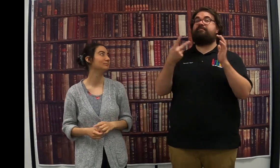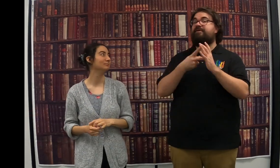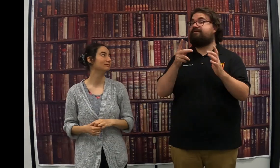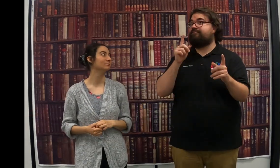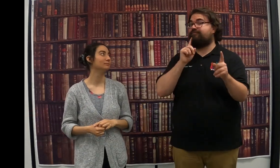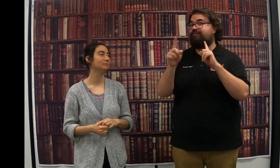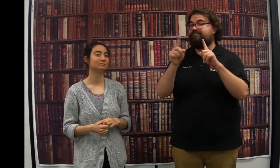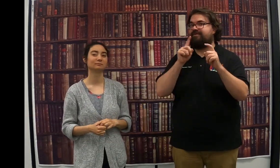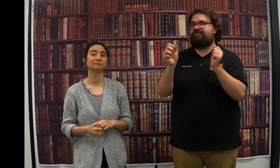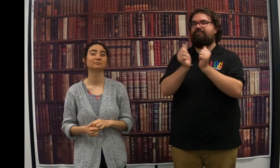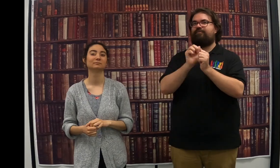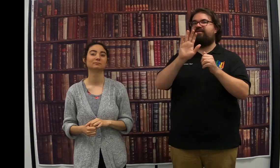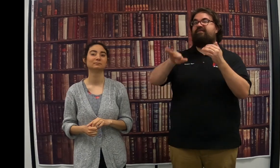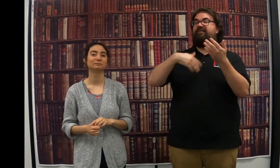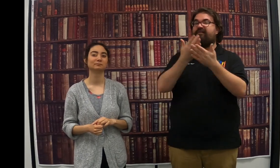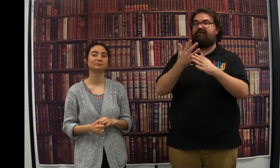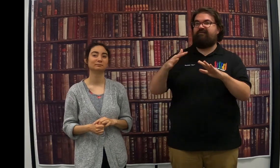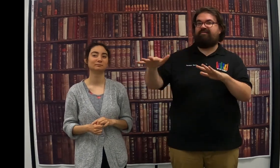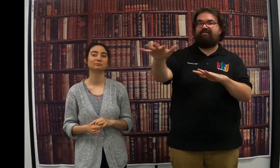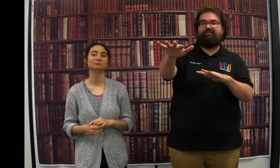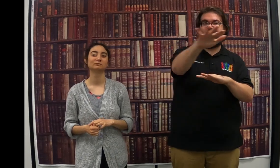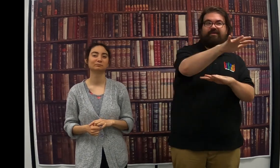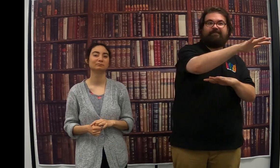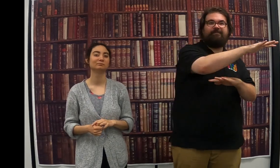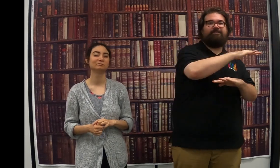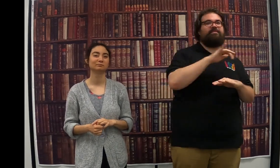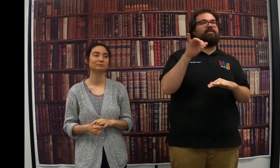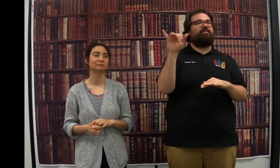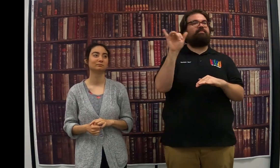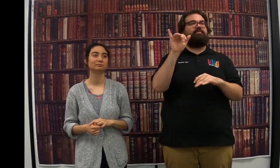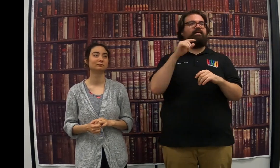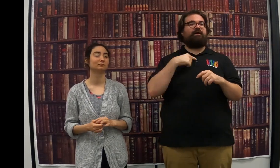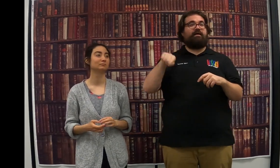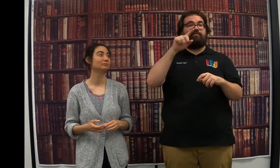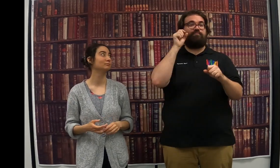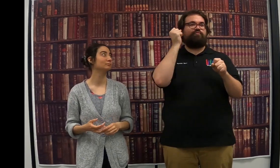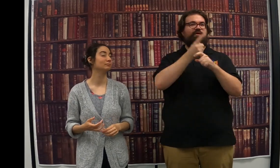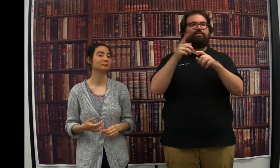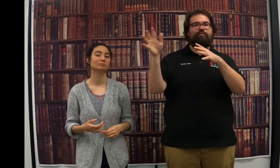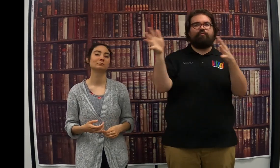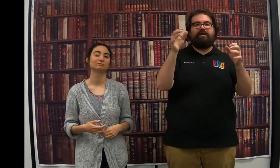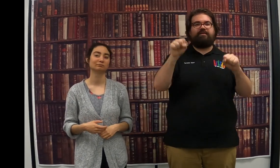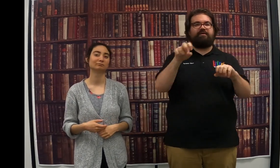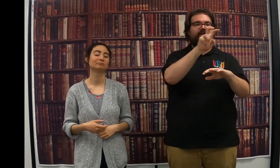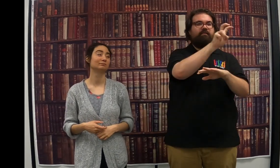means correspondence with all realms. Just as our brother winds can travel